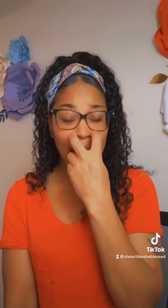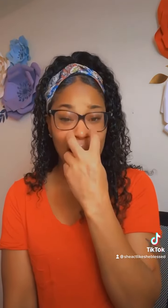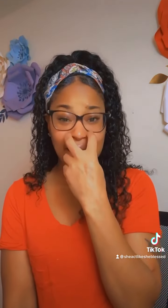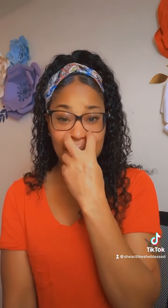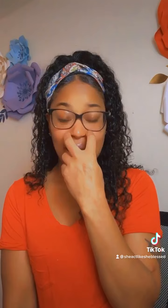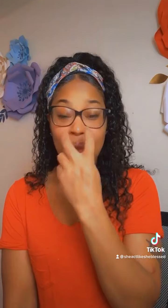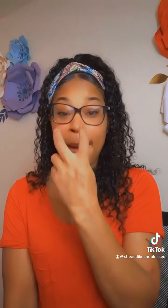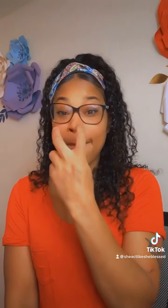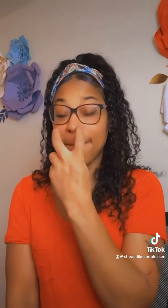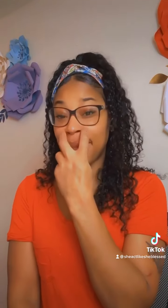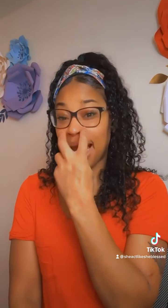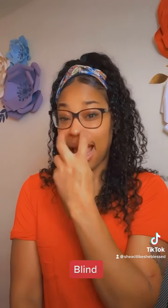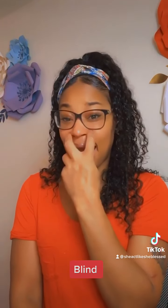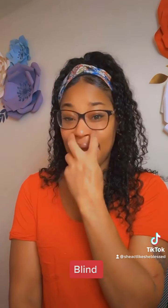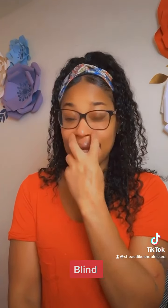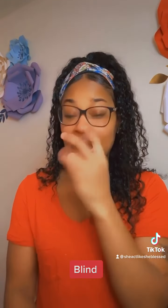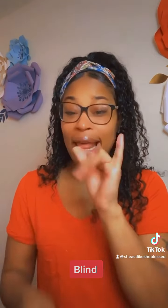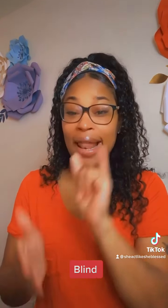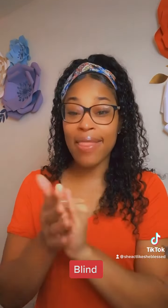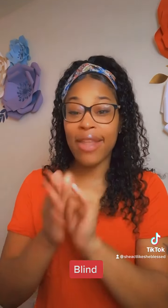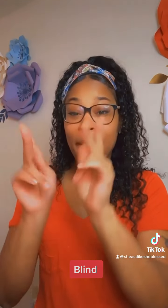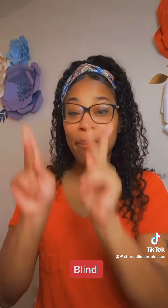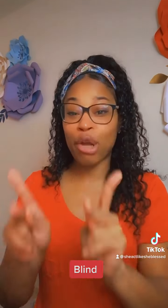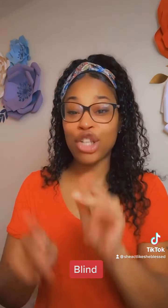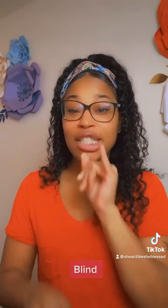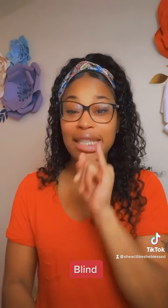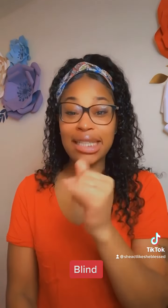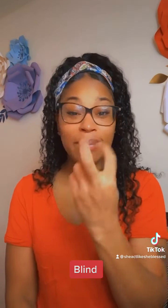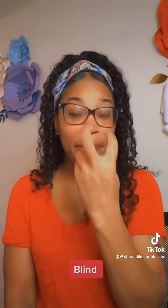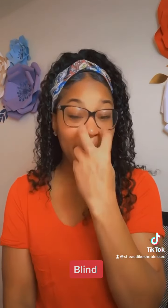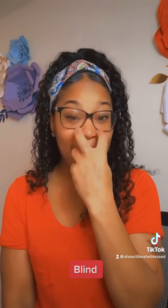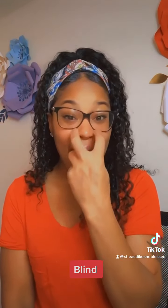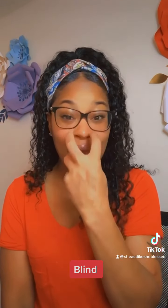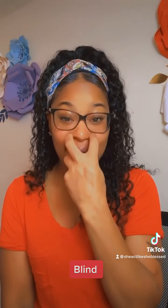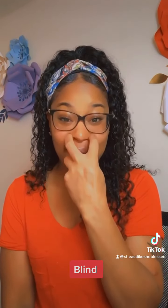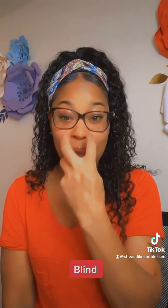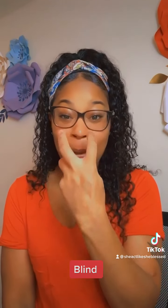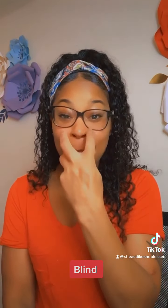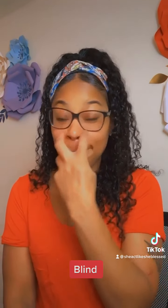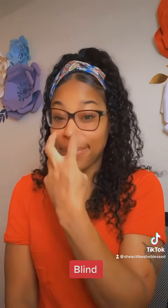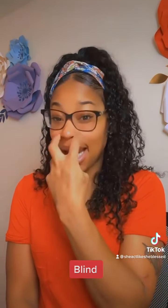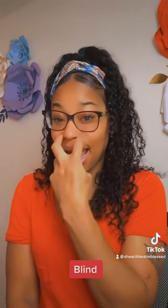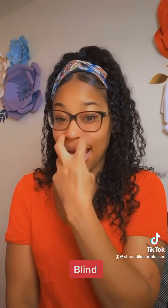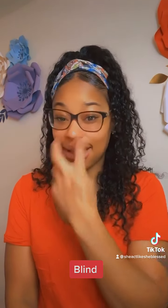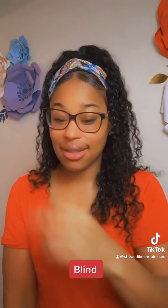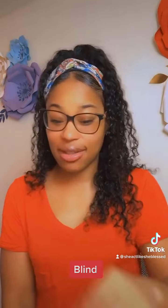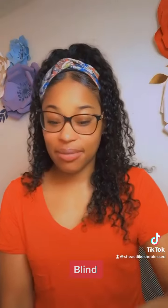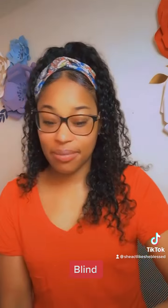Blind. Blind. That person is blind. Blind.